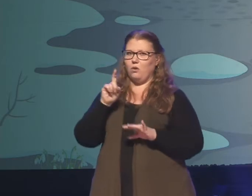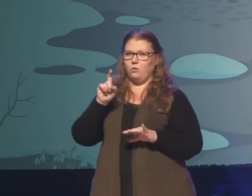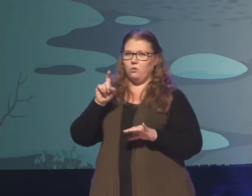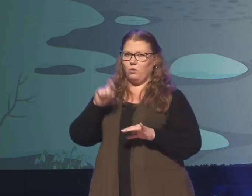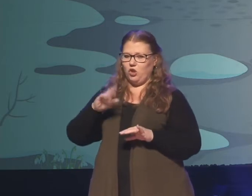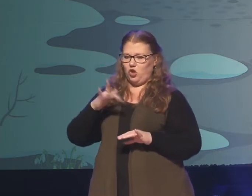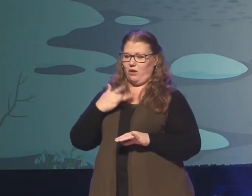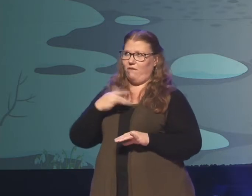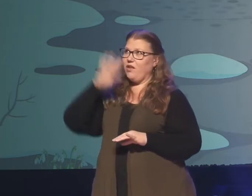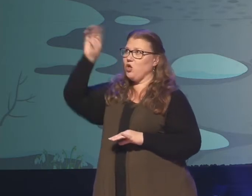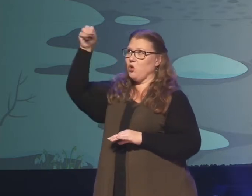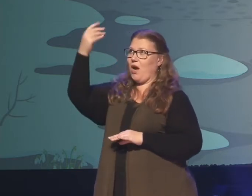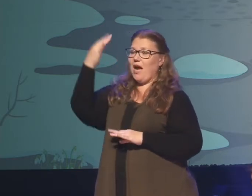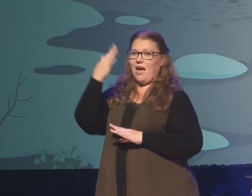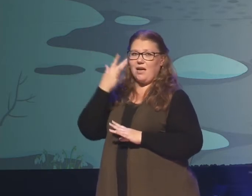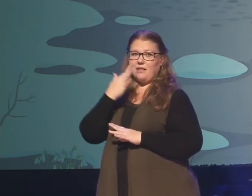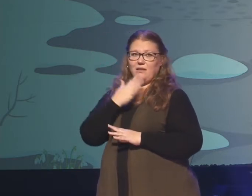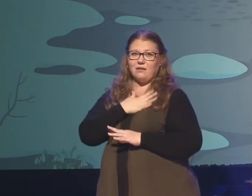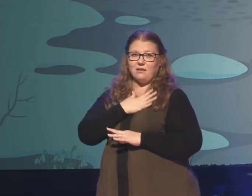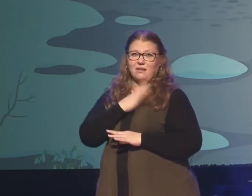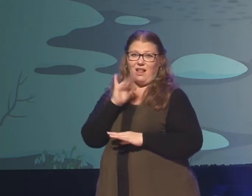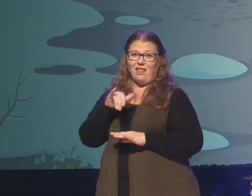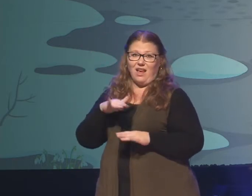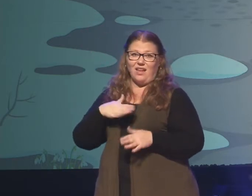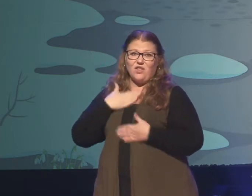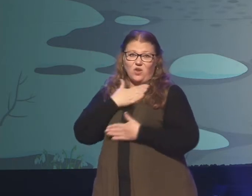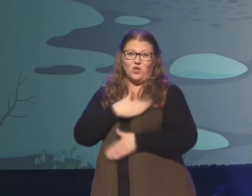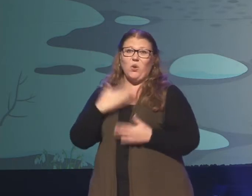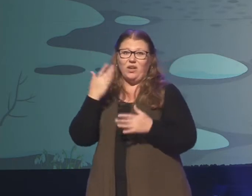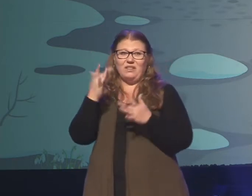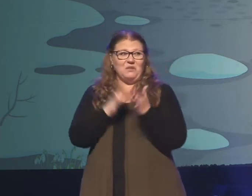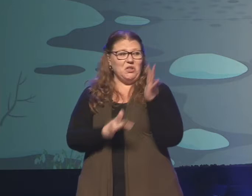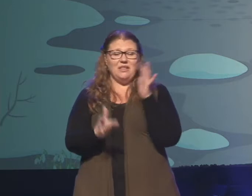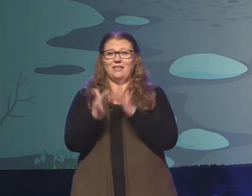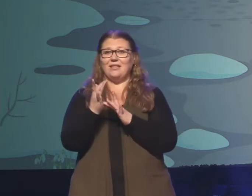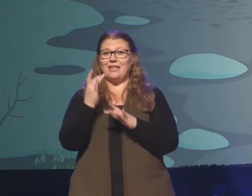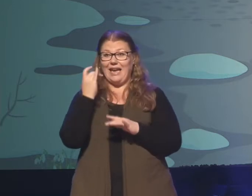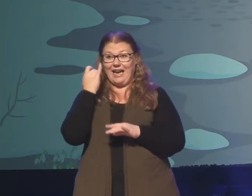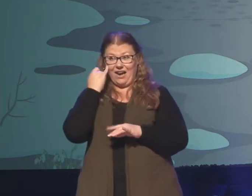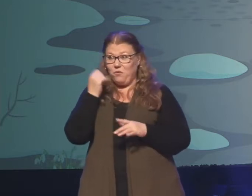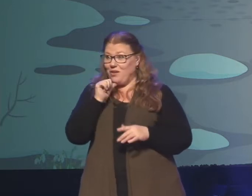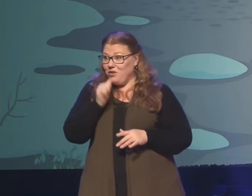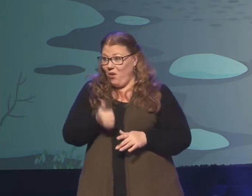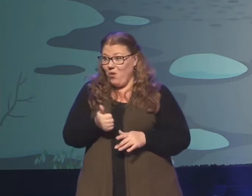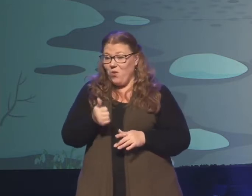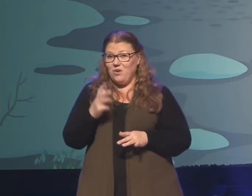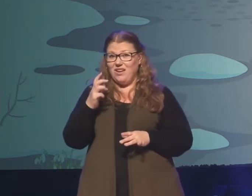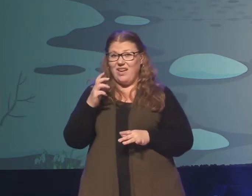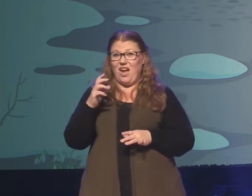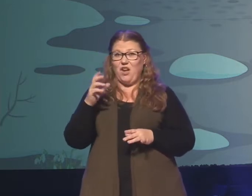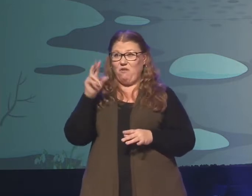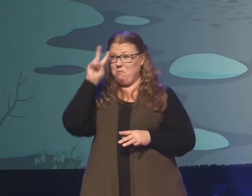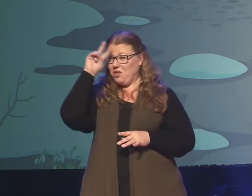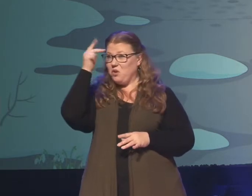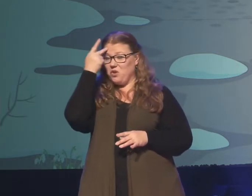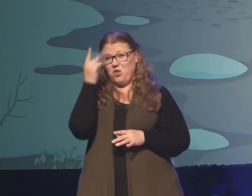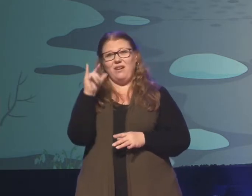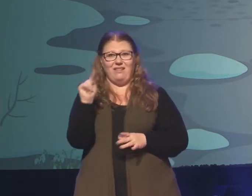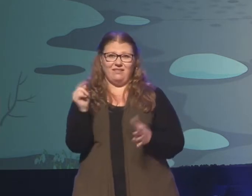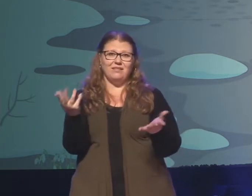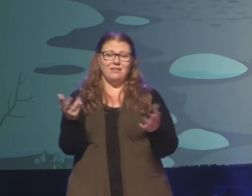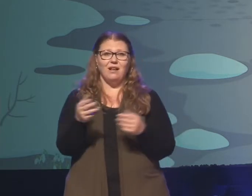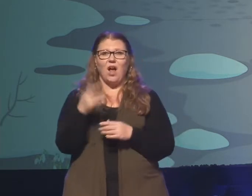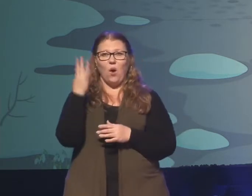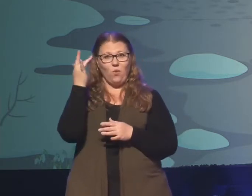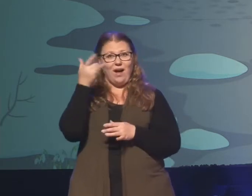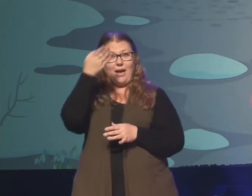grace. That's the joy of Jesus. And when we don't, we've misinterpreted, we've misunderstood,